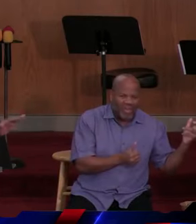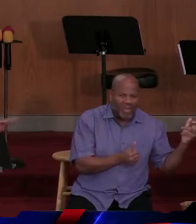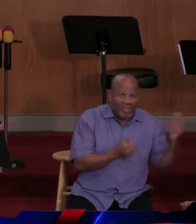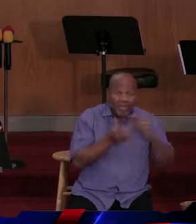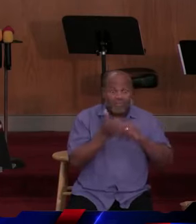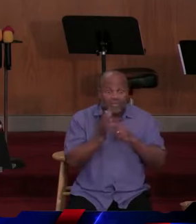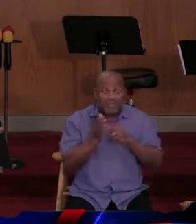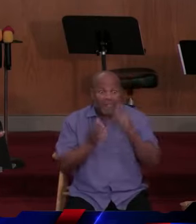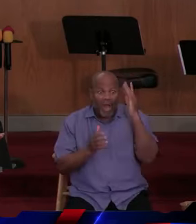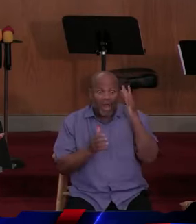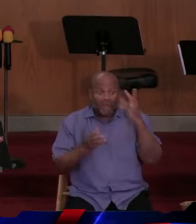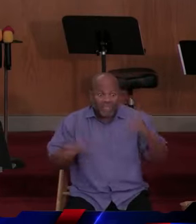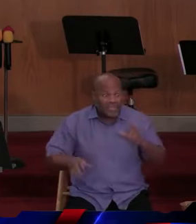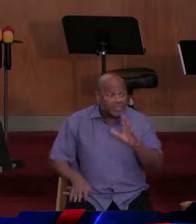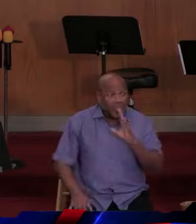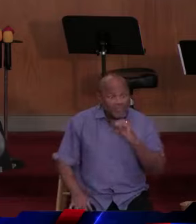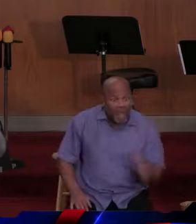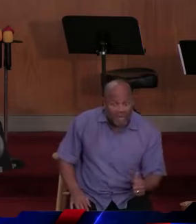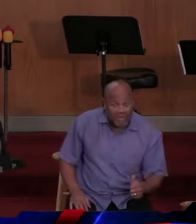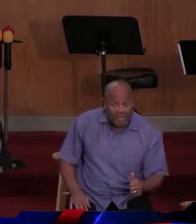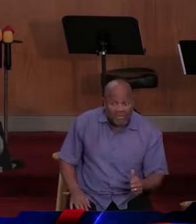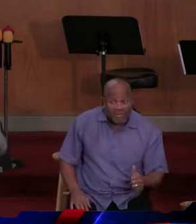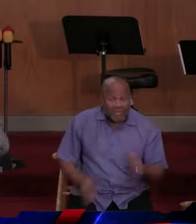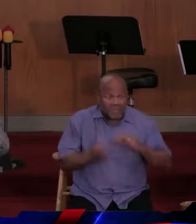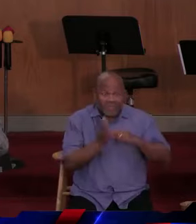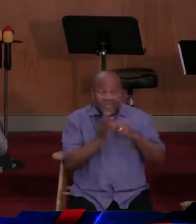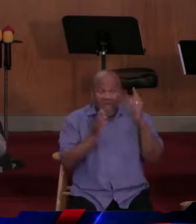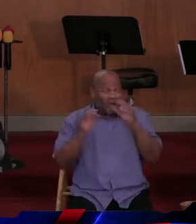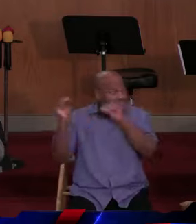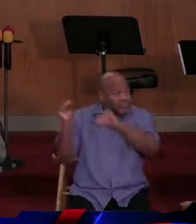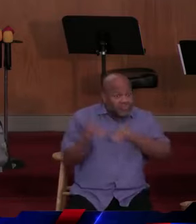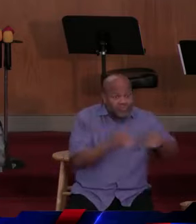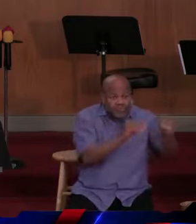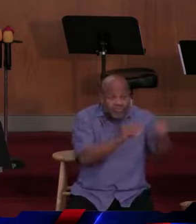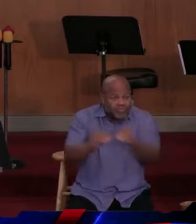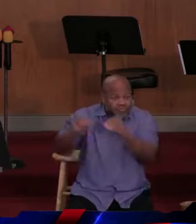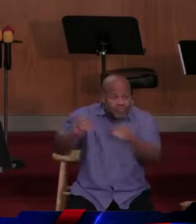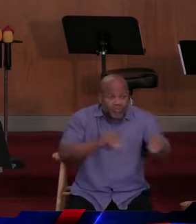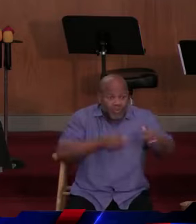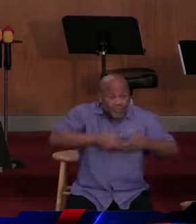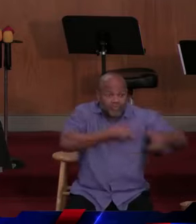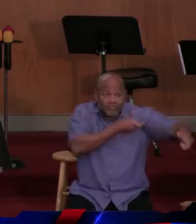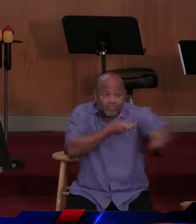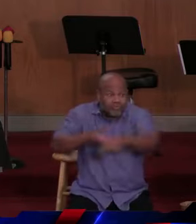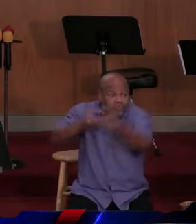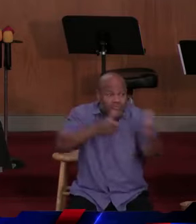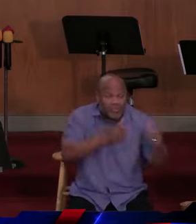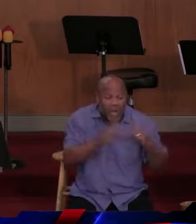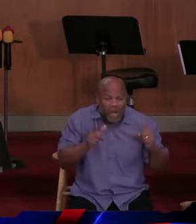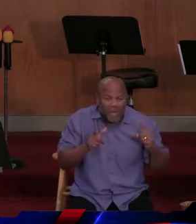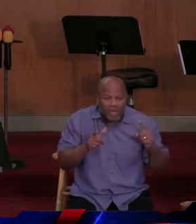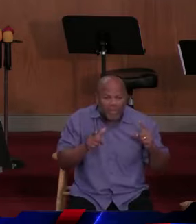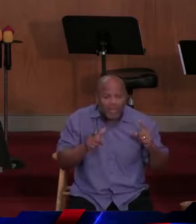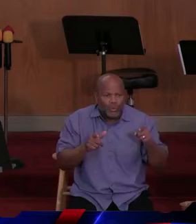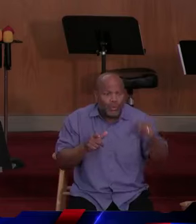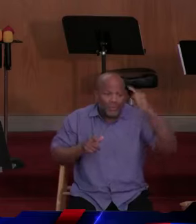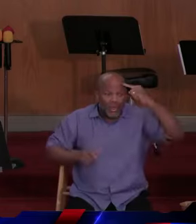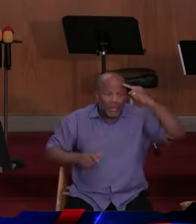doesn't mean that God hadn't spoken. Doesn't mean God hadn't moved. But when what you think you want God to